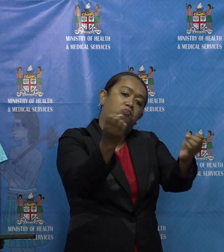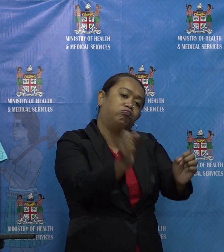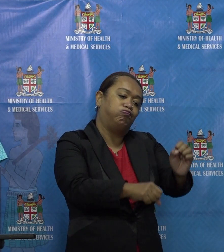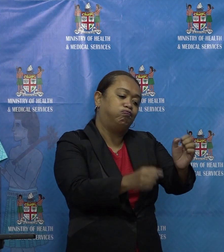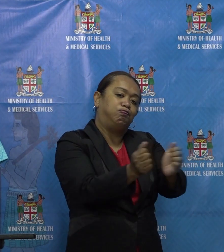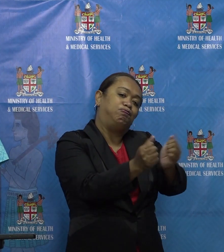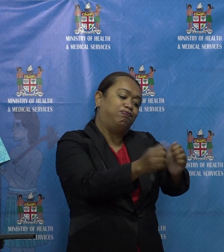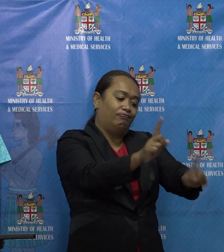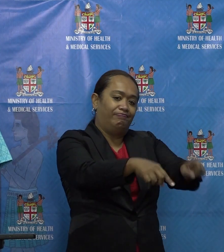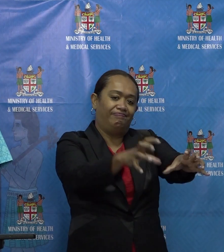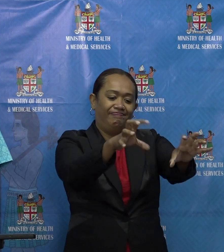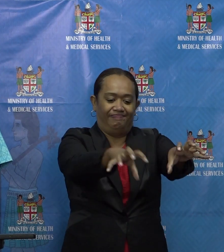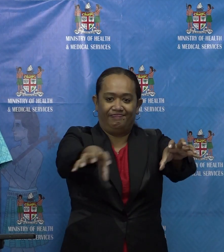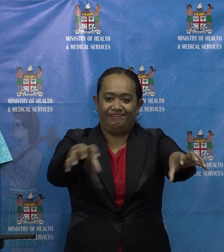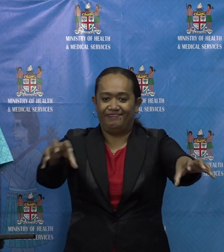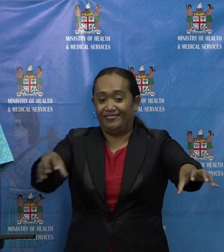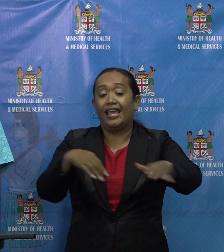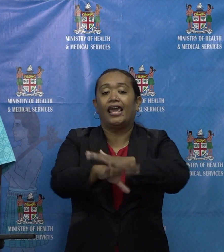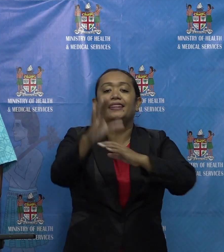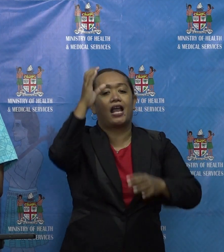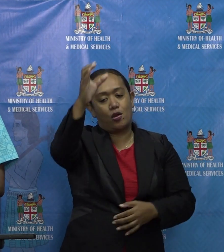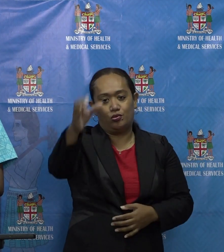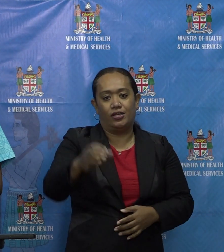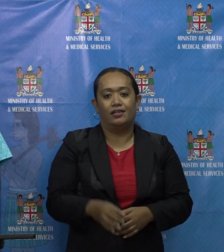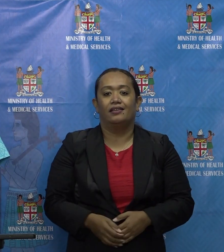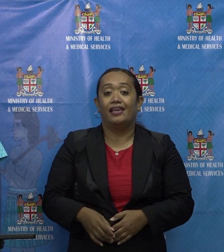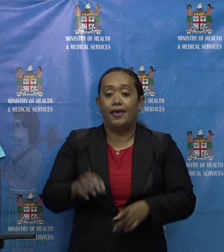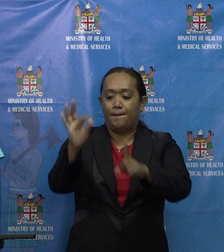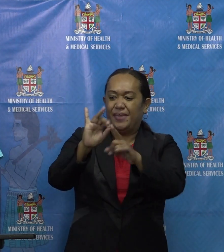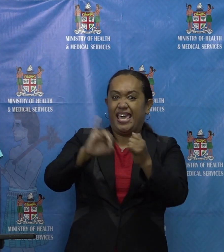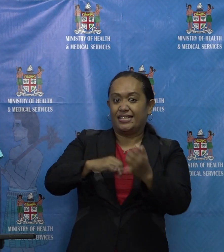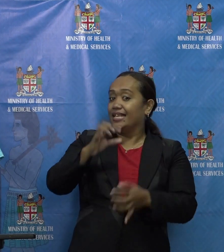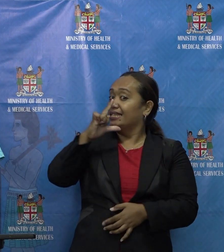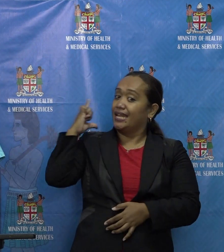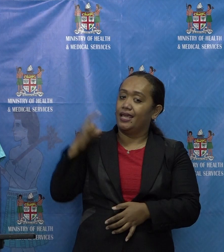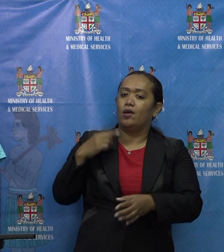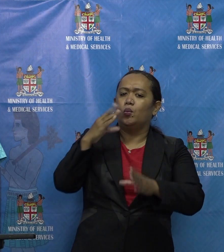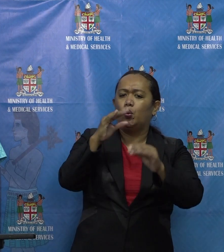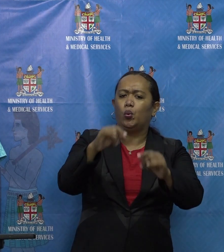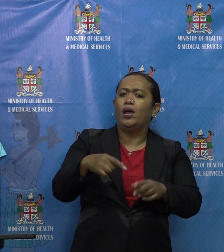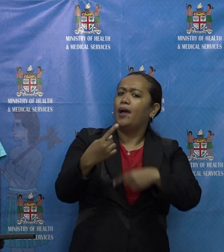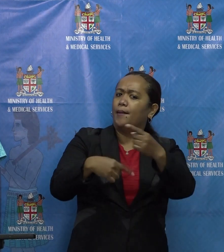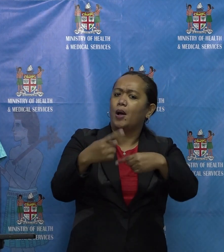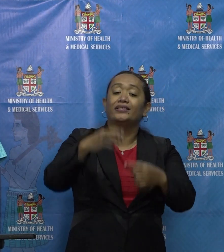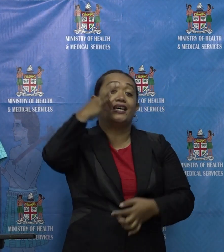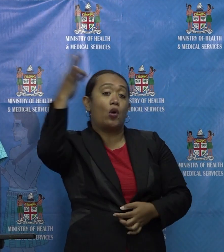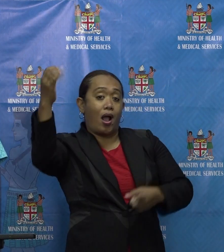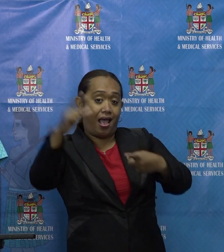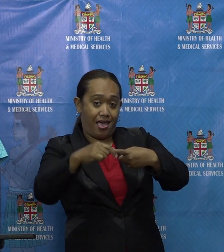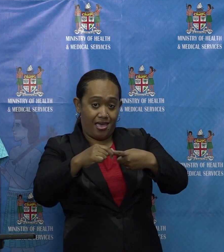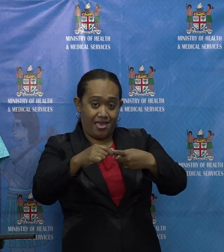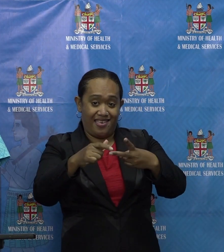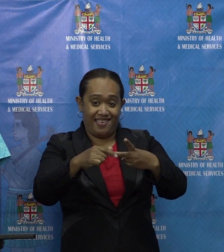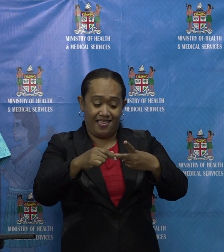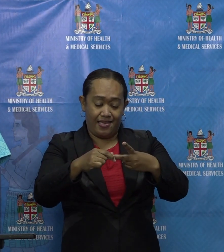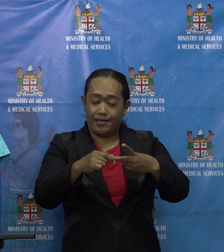stationed around the country. I think PS yesterday talked about the team that's stationed in Singatoka. There's the